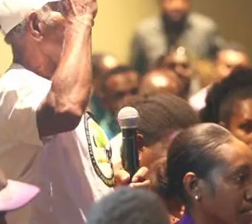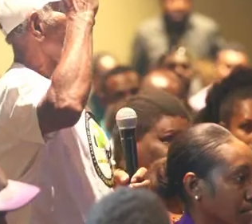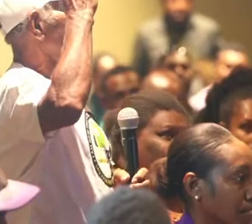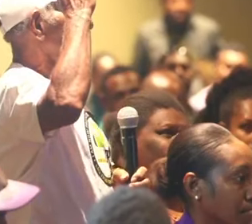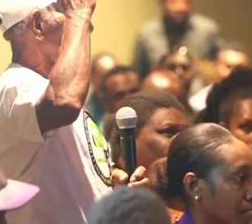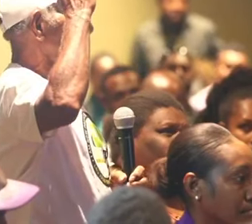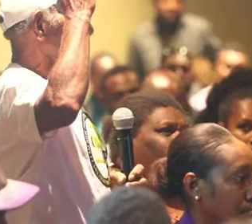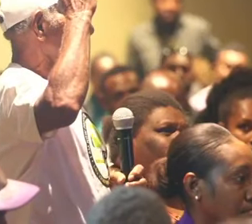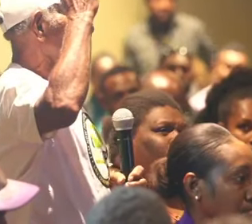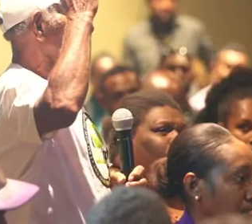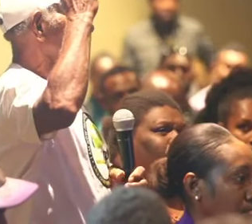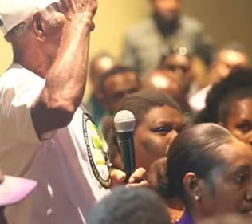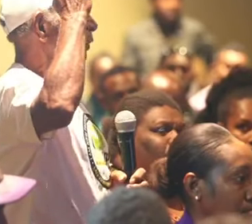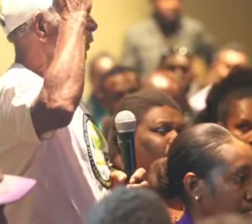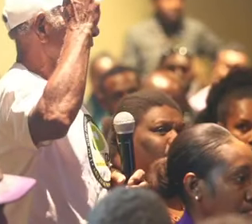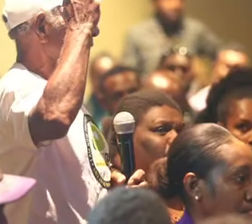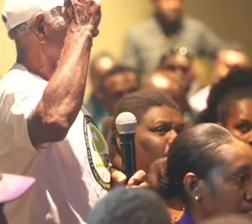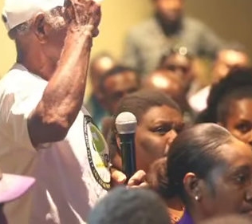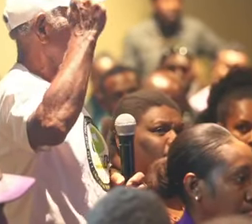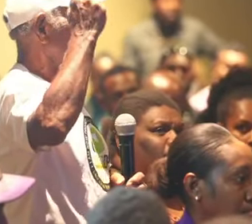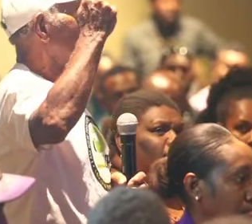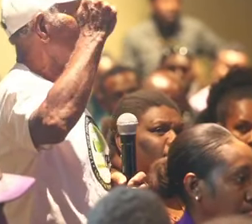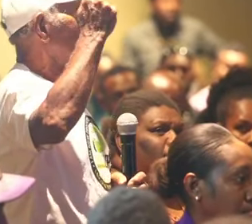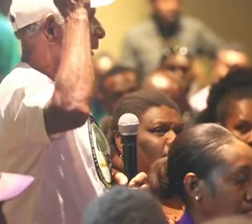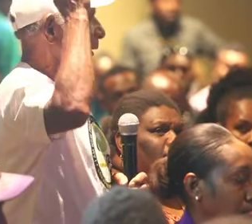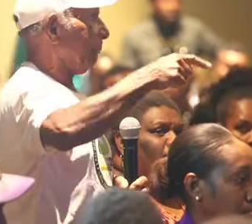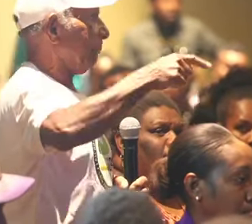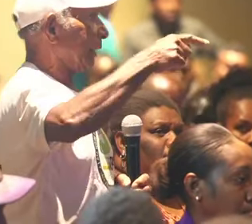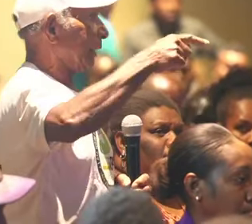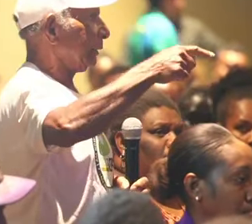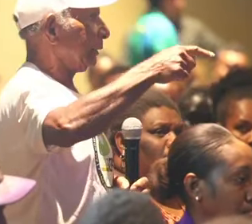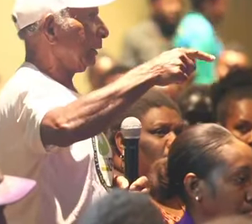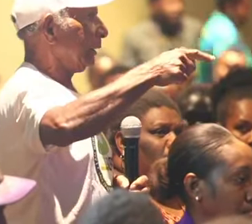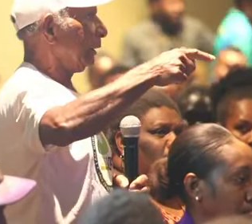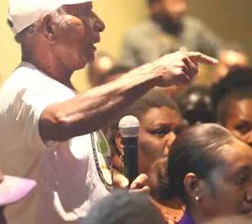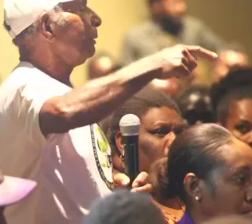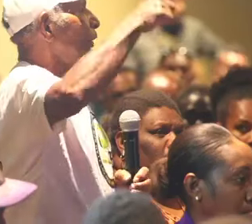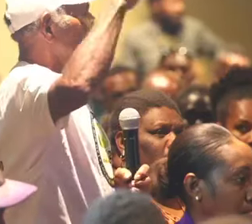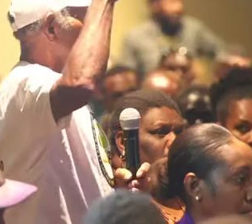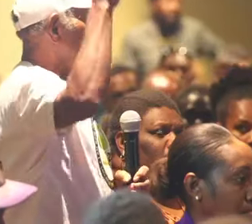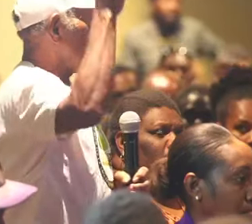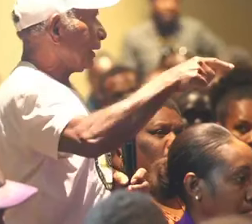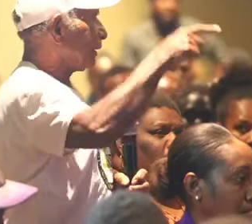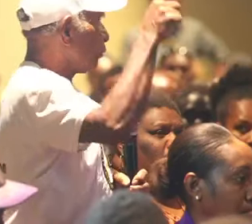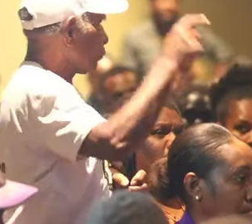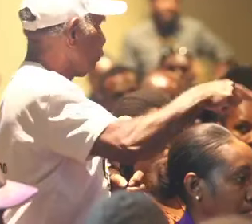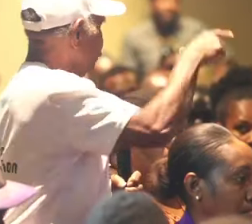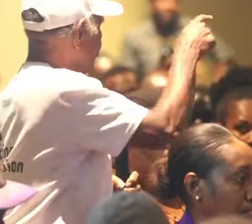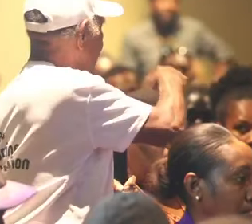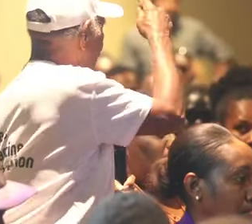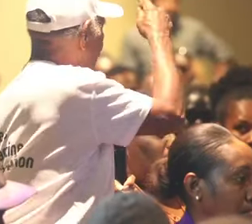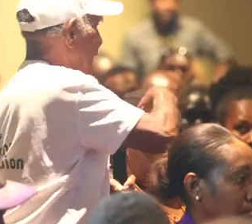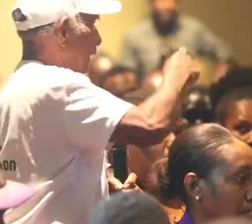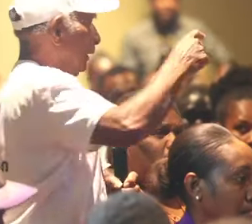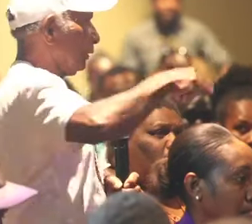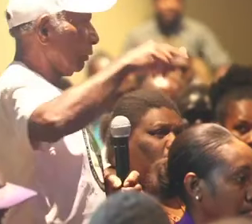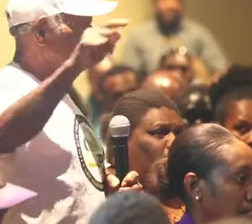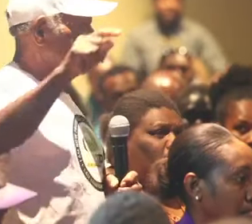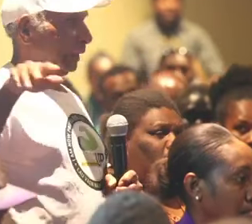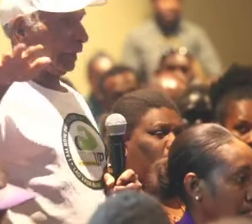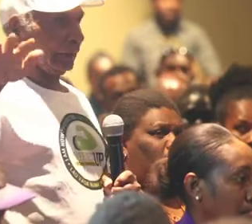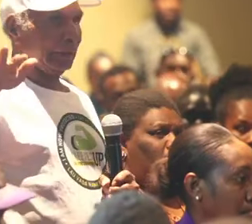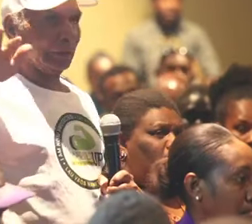Lalogi Cooperative Society College, I must come back. Because you back is in school, or this low land,